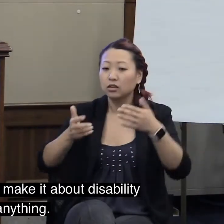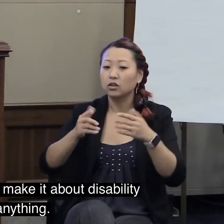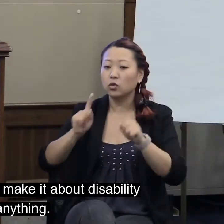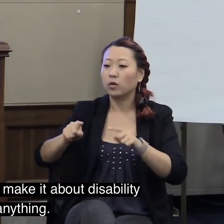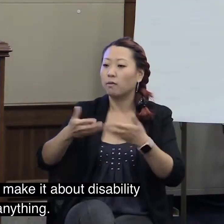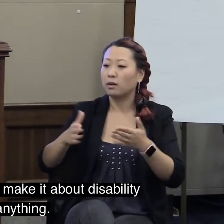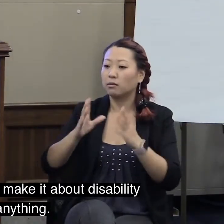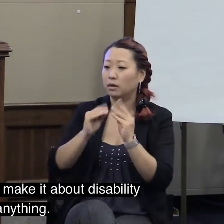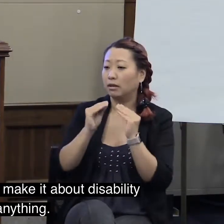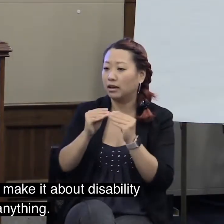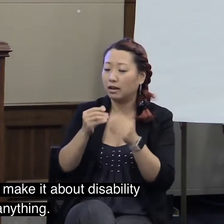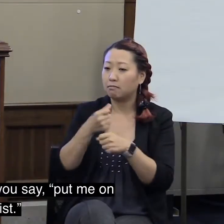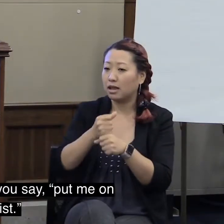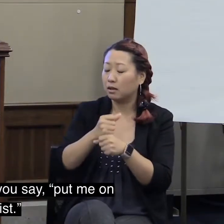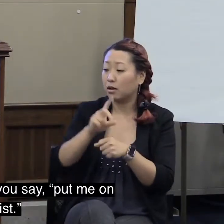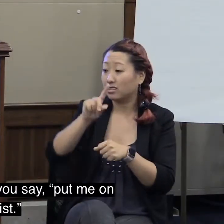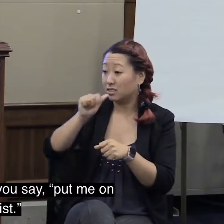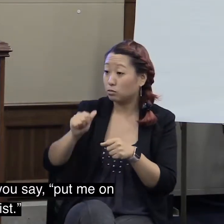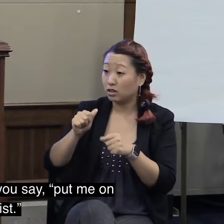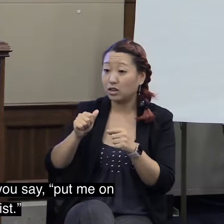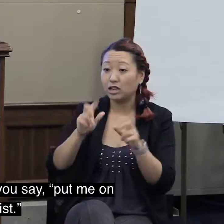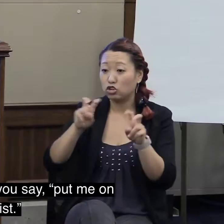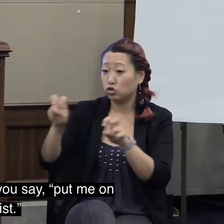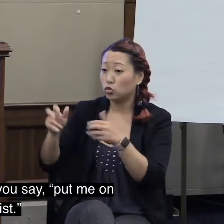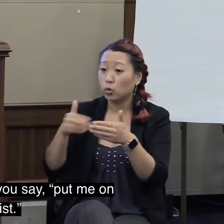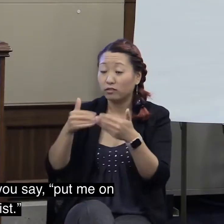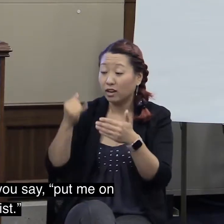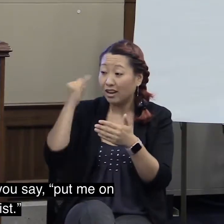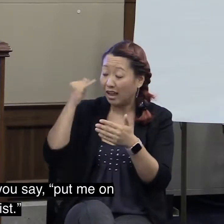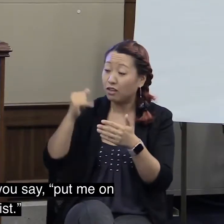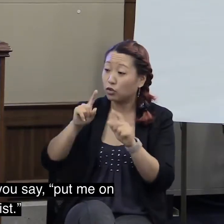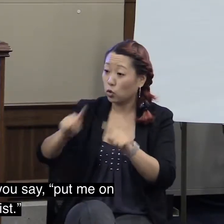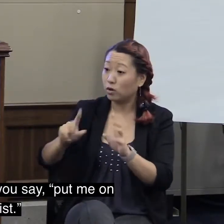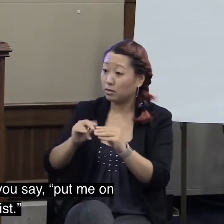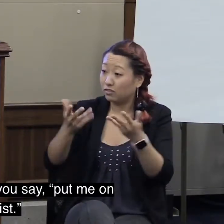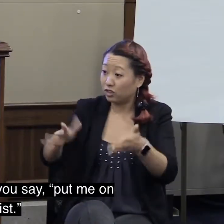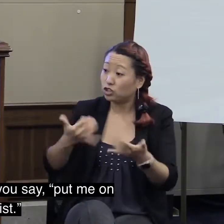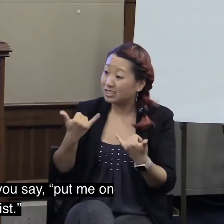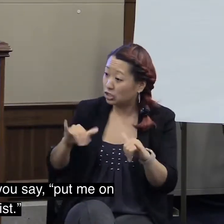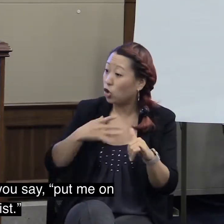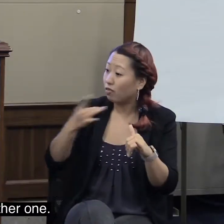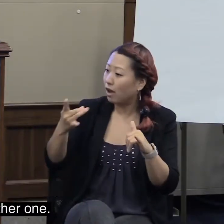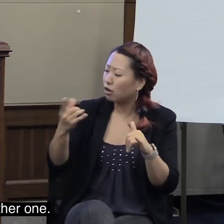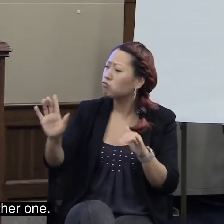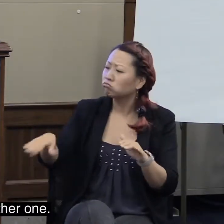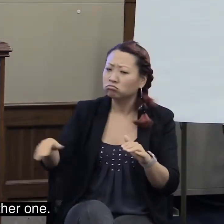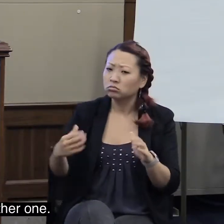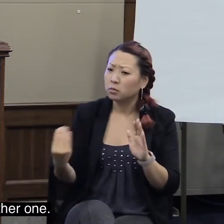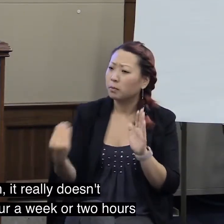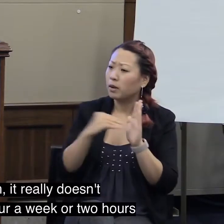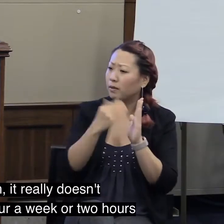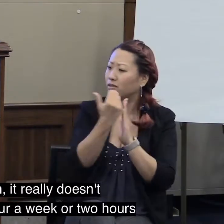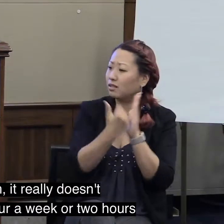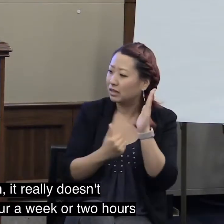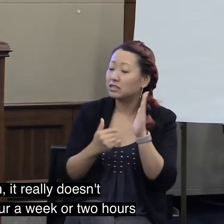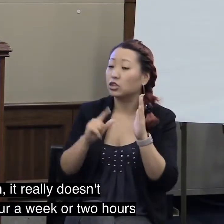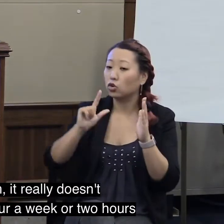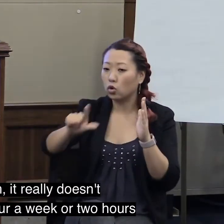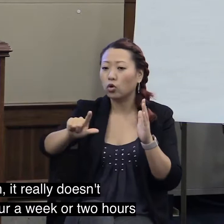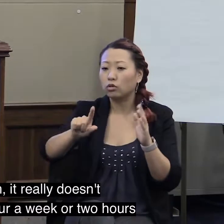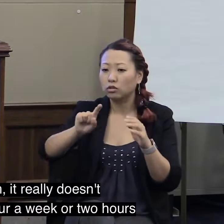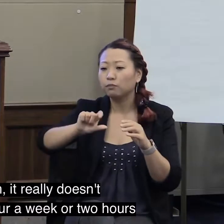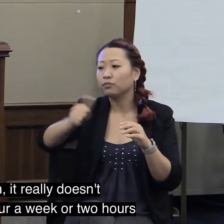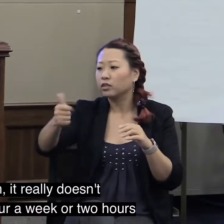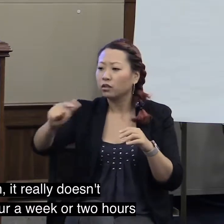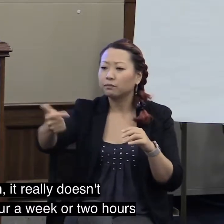about disability issues or anything. And if you still like them, well, then go to another, just say, put me on your list, and then go to another one. And if you still like them, it